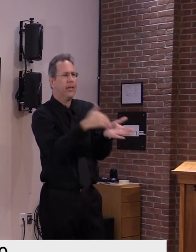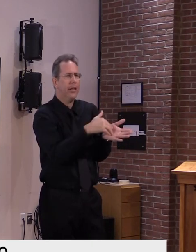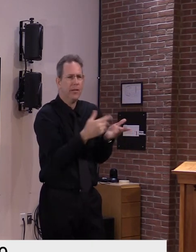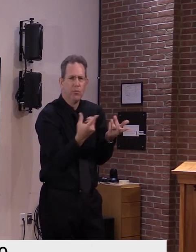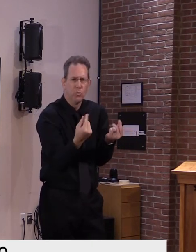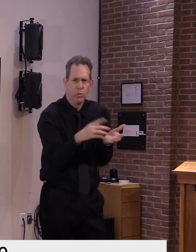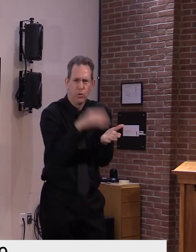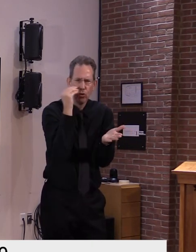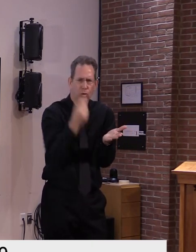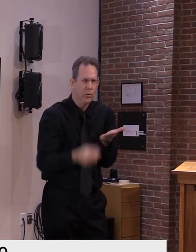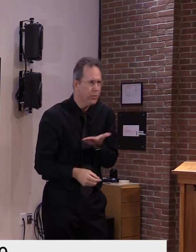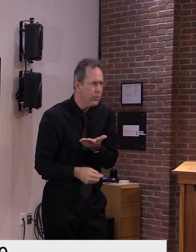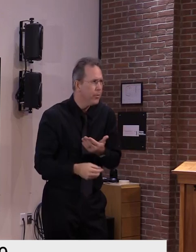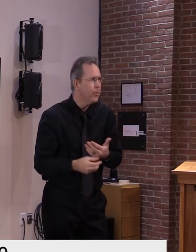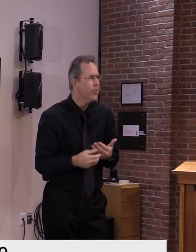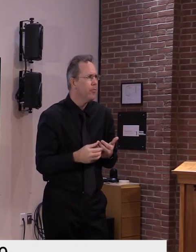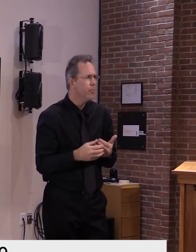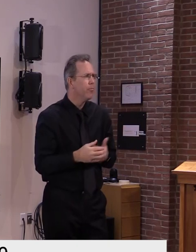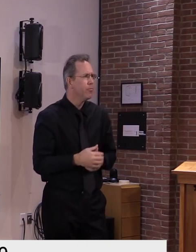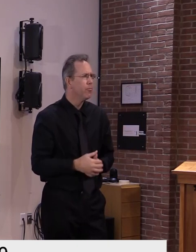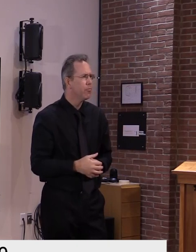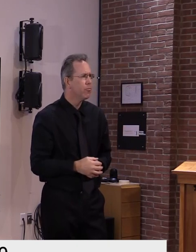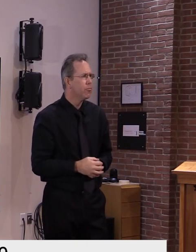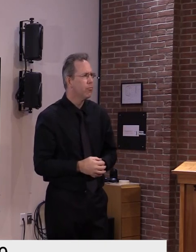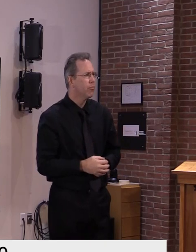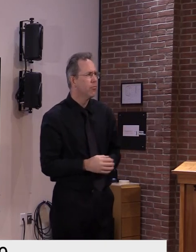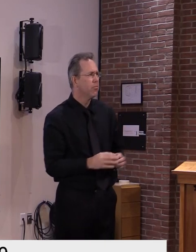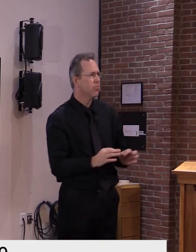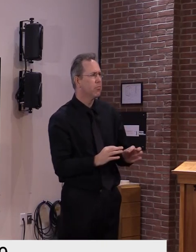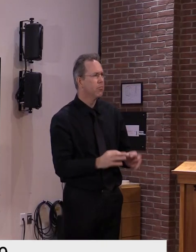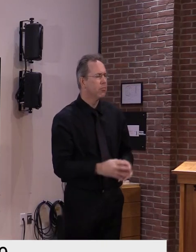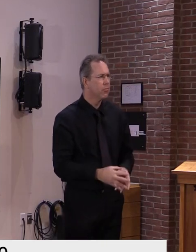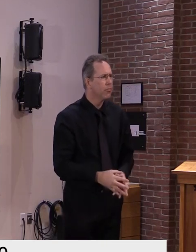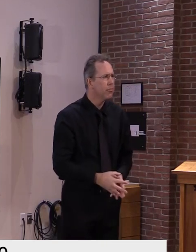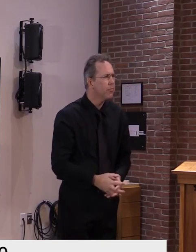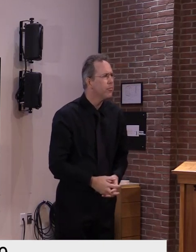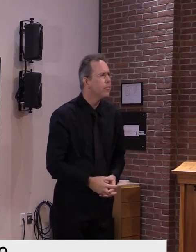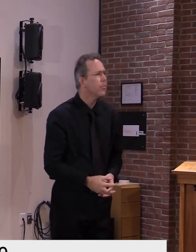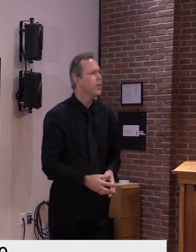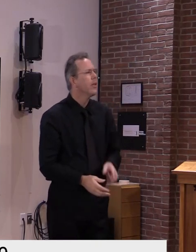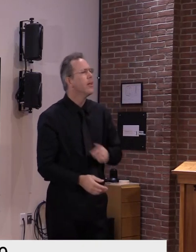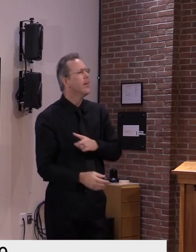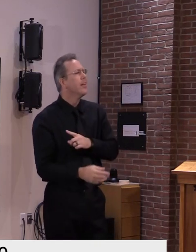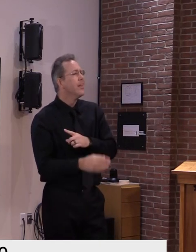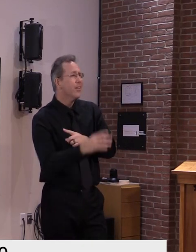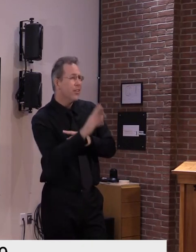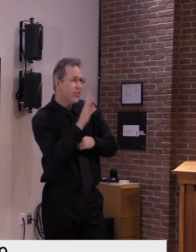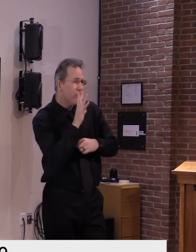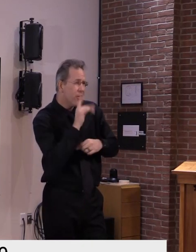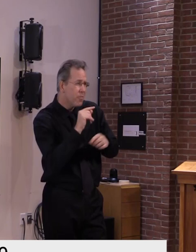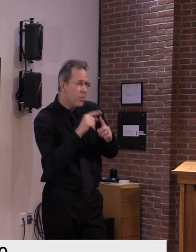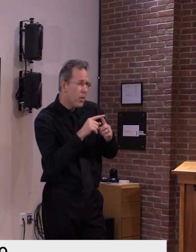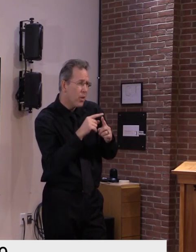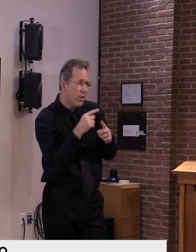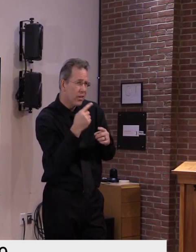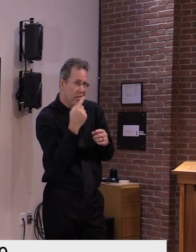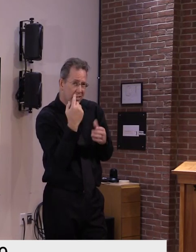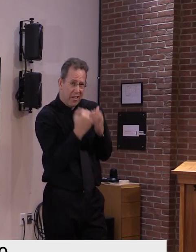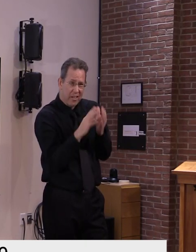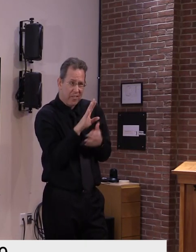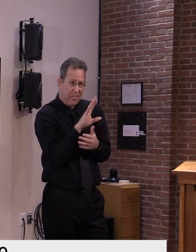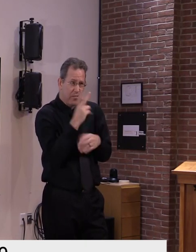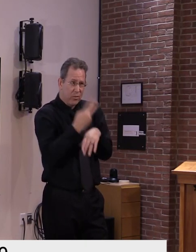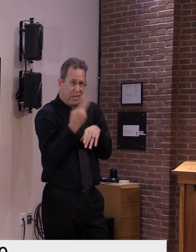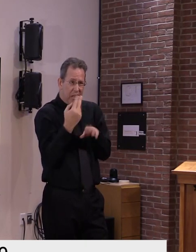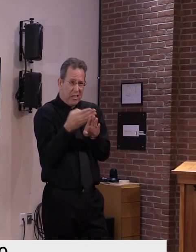So you're referring to the most recent cases that in the last 48 hours, correct? Yeah,